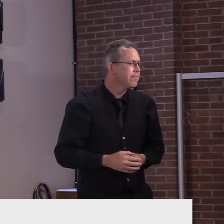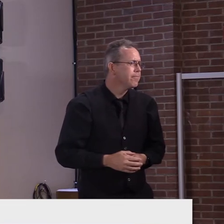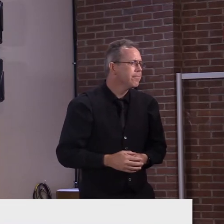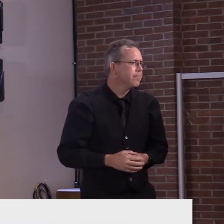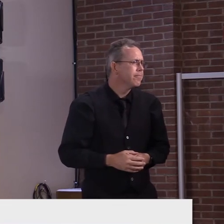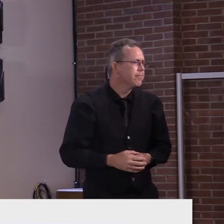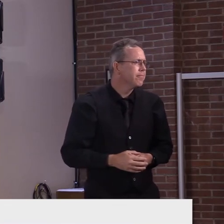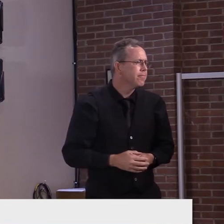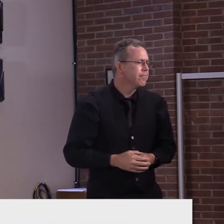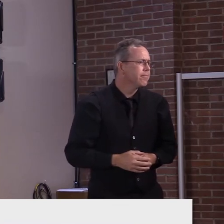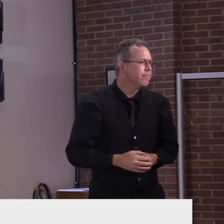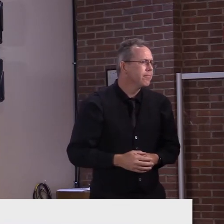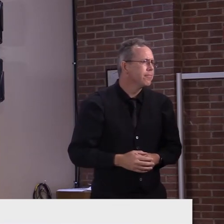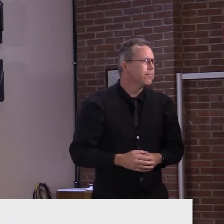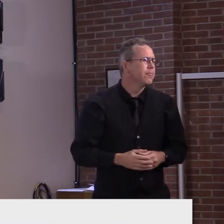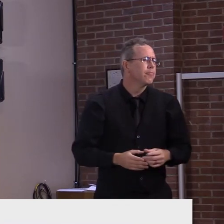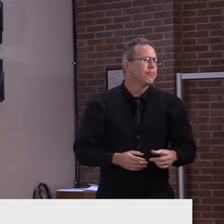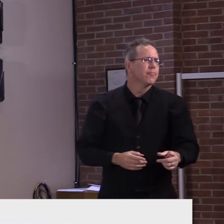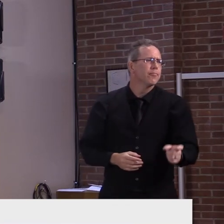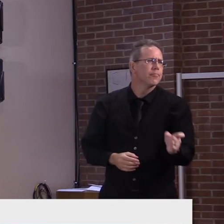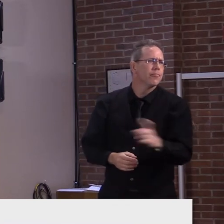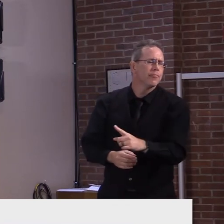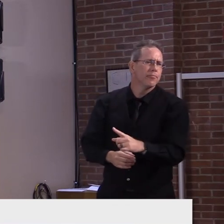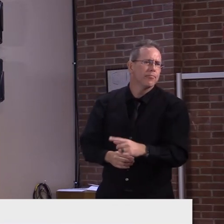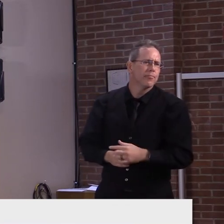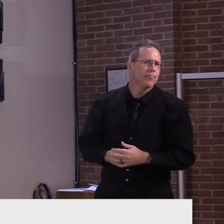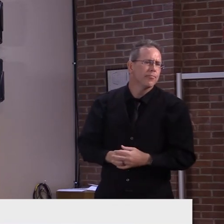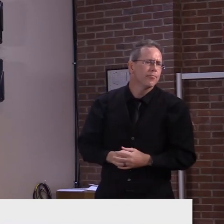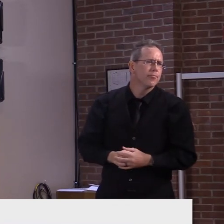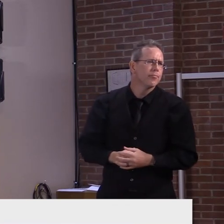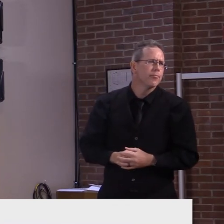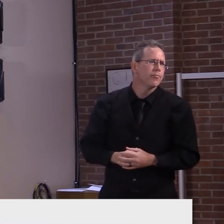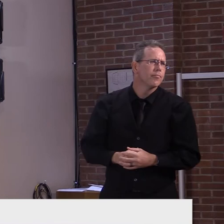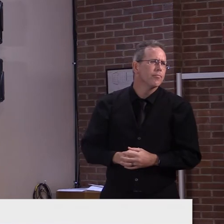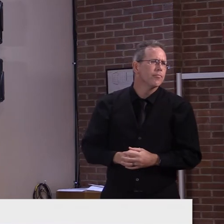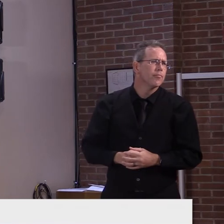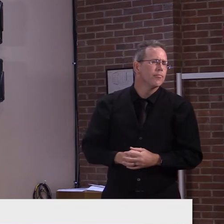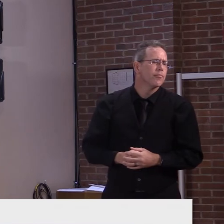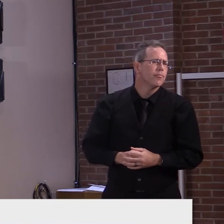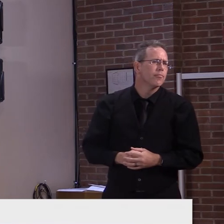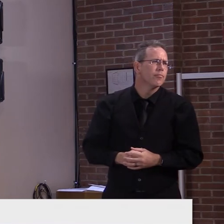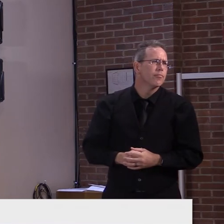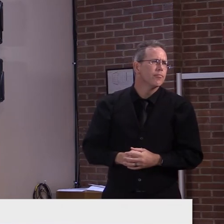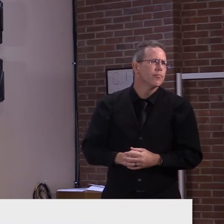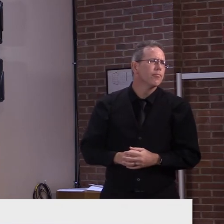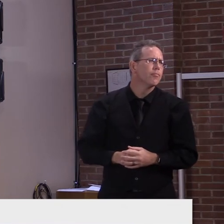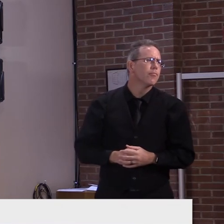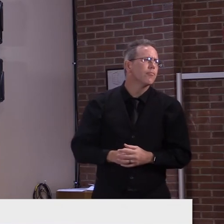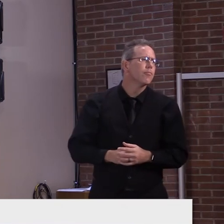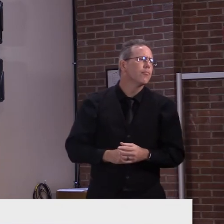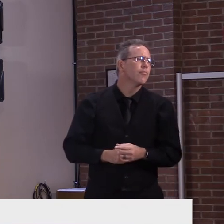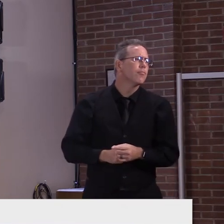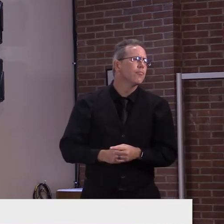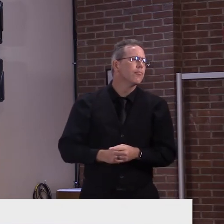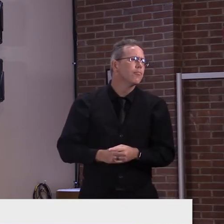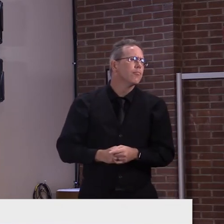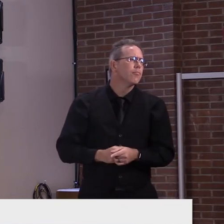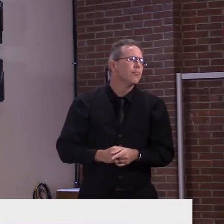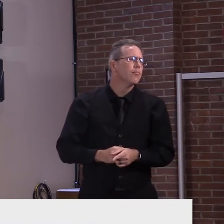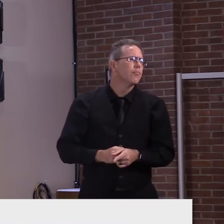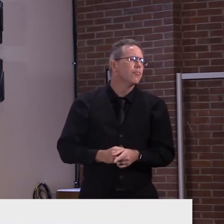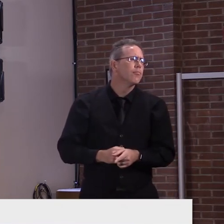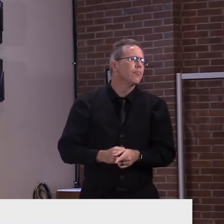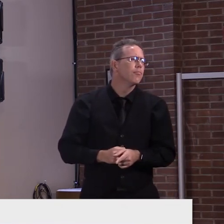individuals who tested positive had already been vaccinated? You mean total across the